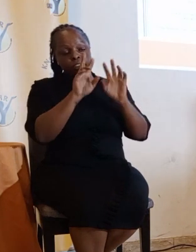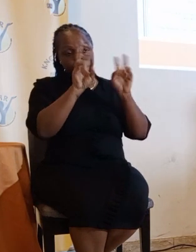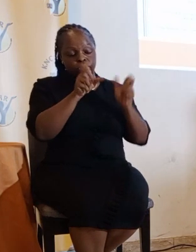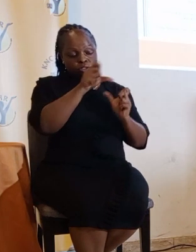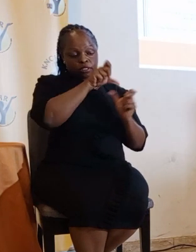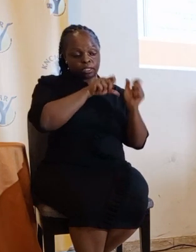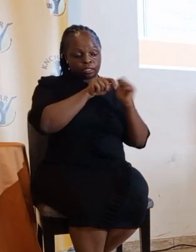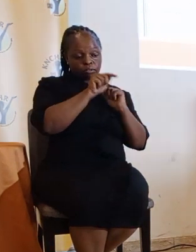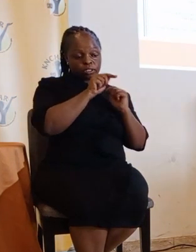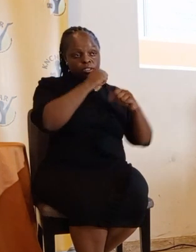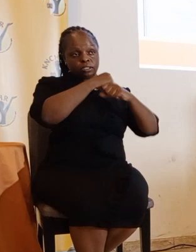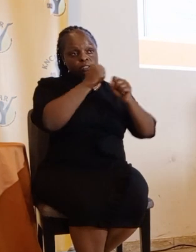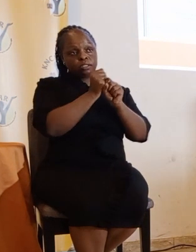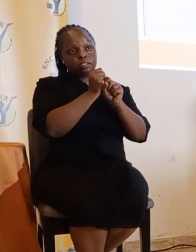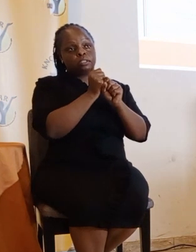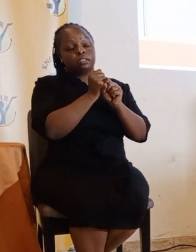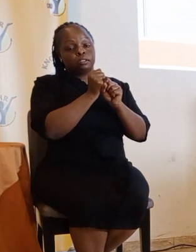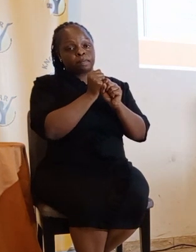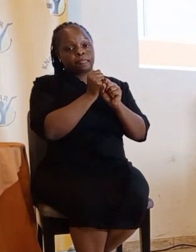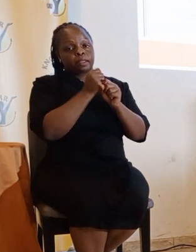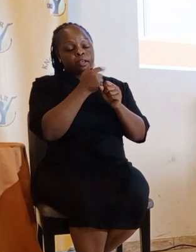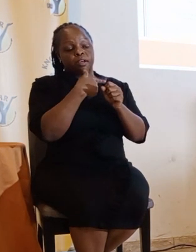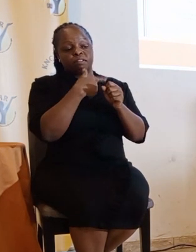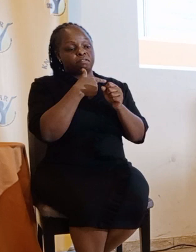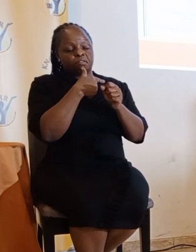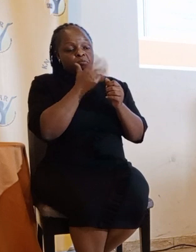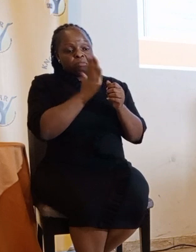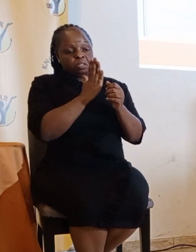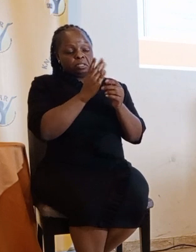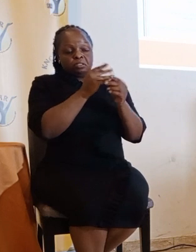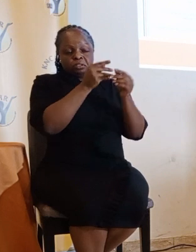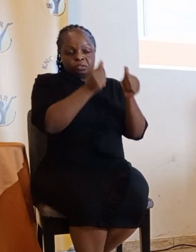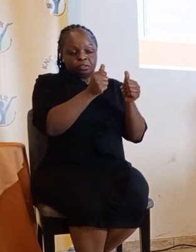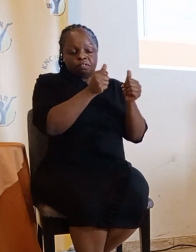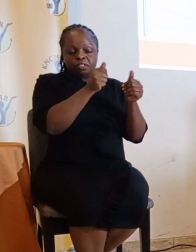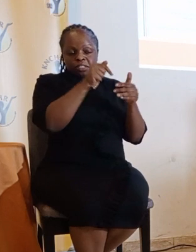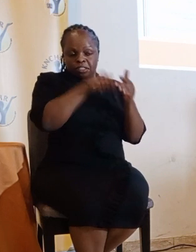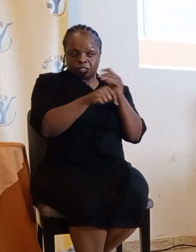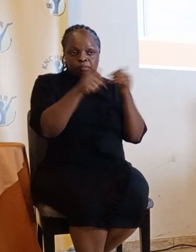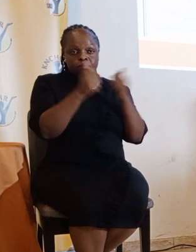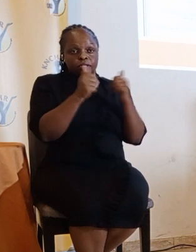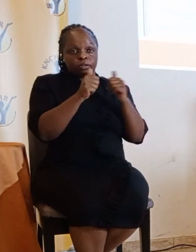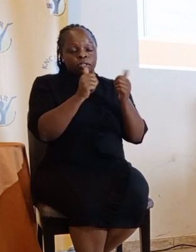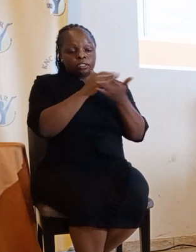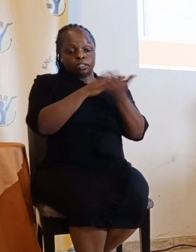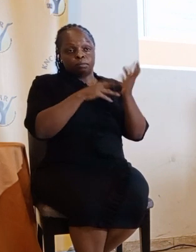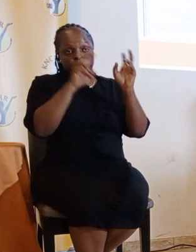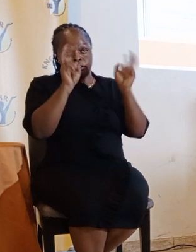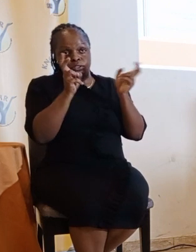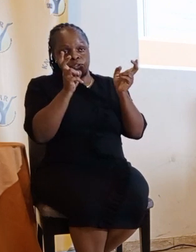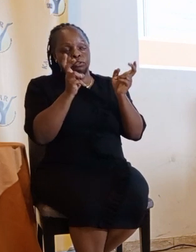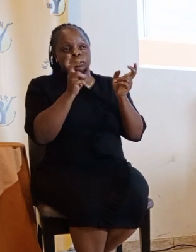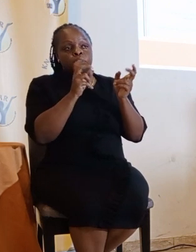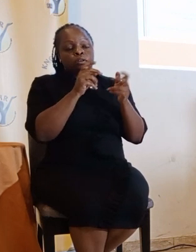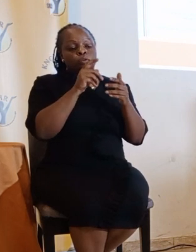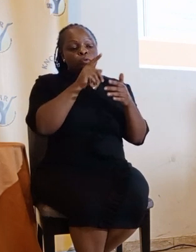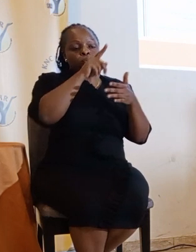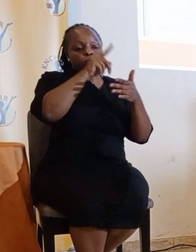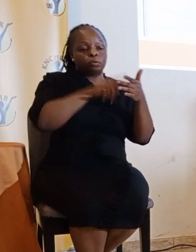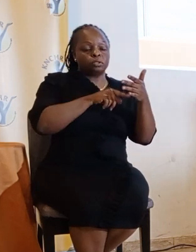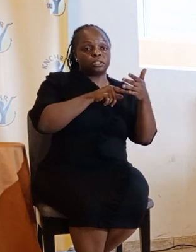its operationalization have not been adequately addressed. Some of the issues are what